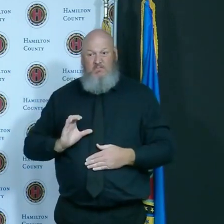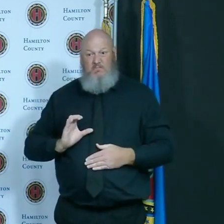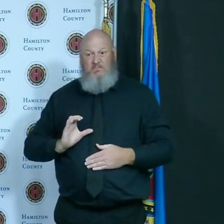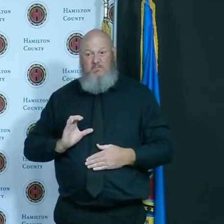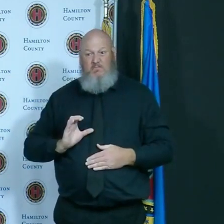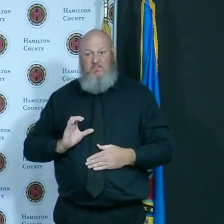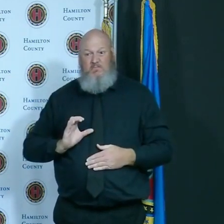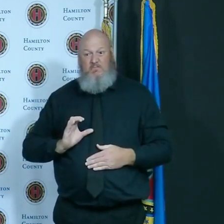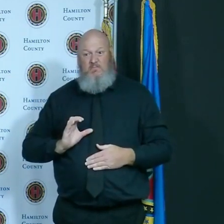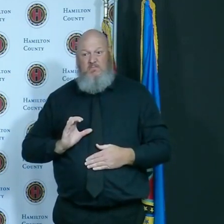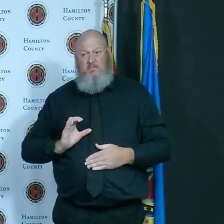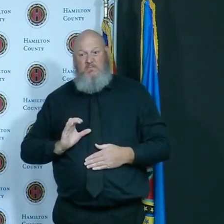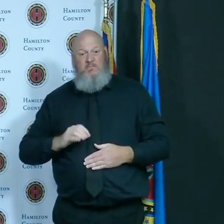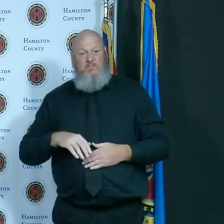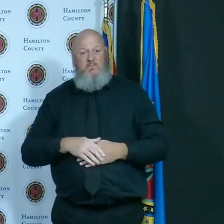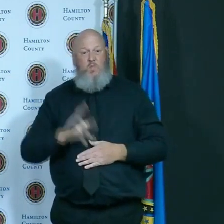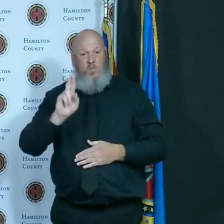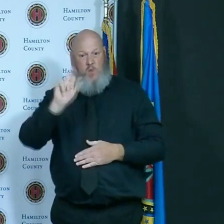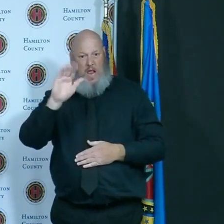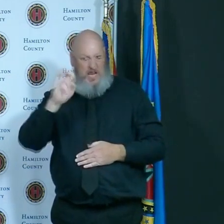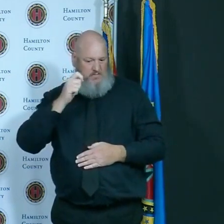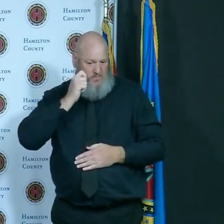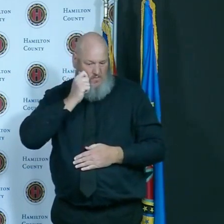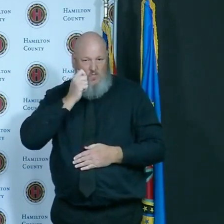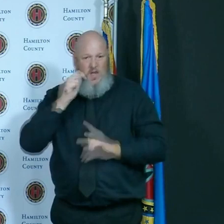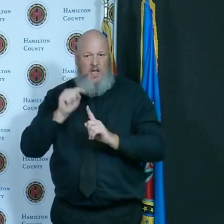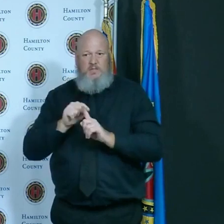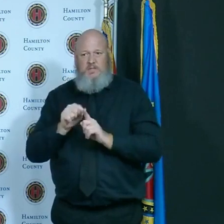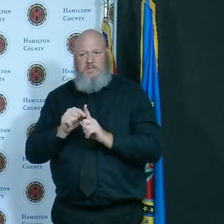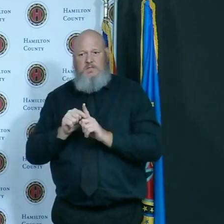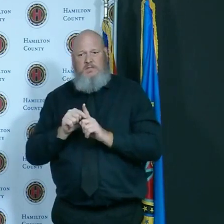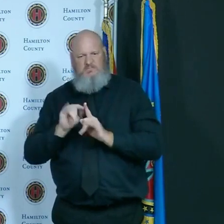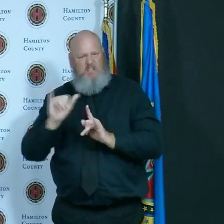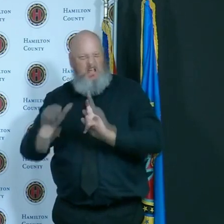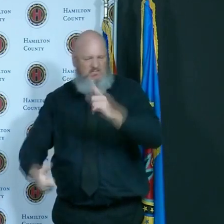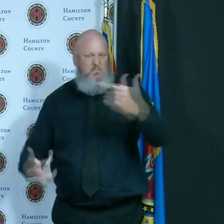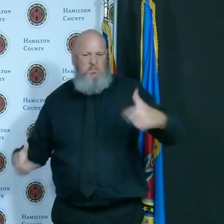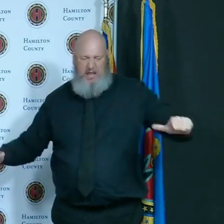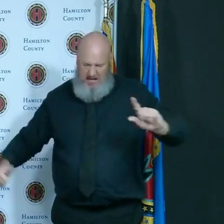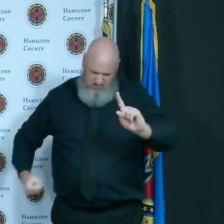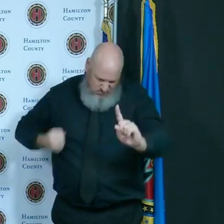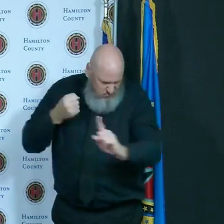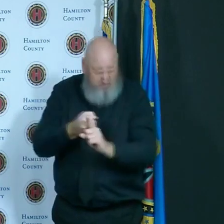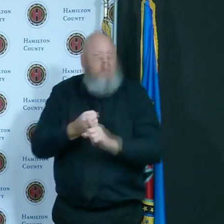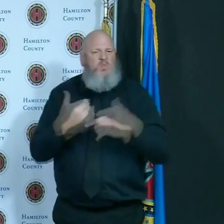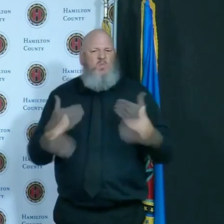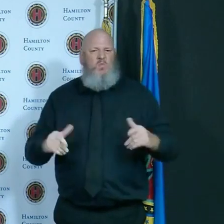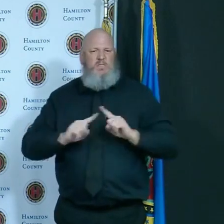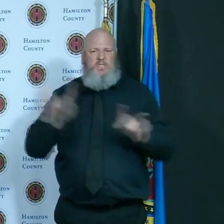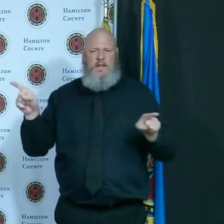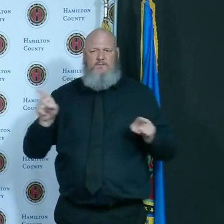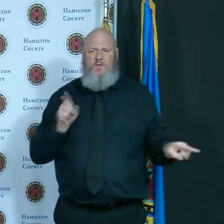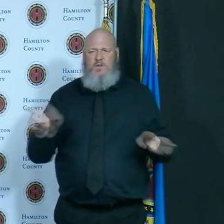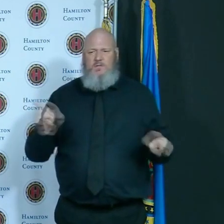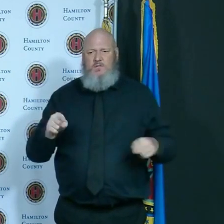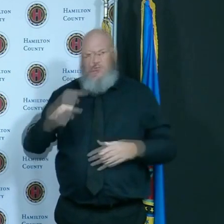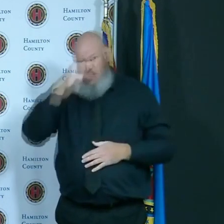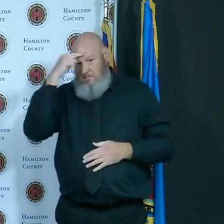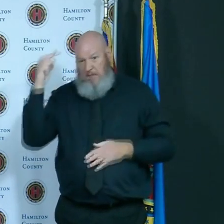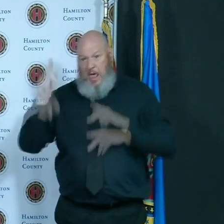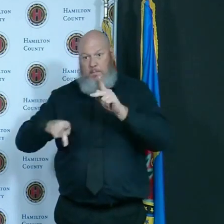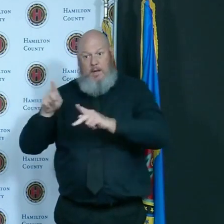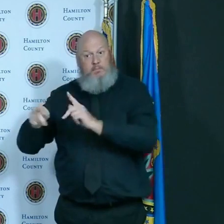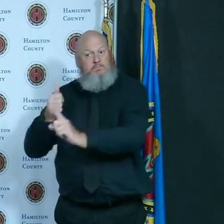contributes to our health outcome. That study showed that Black people have higher incidence of most